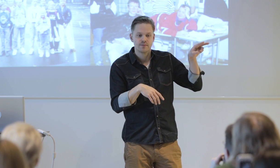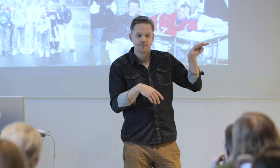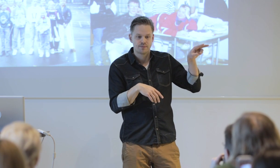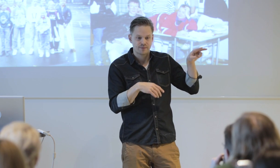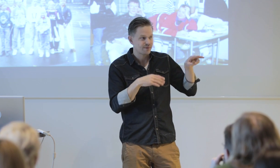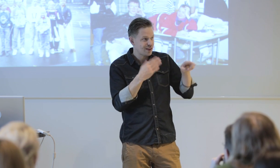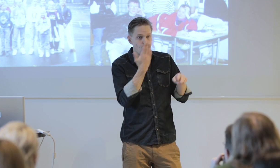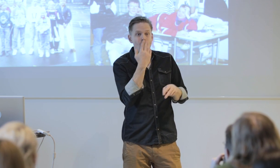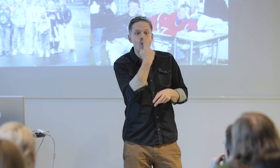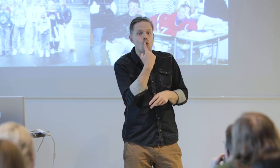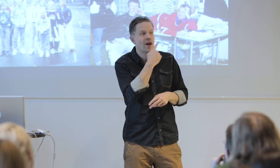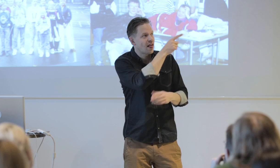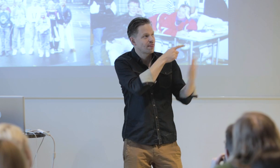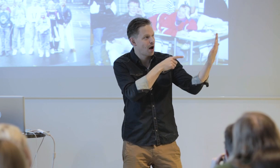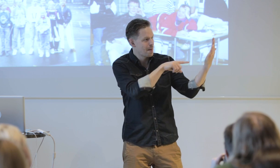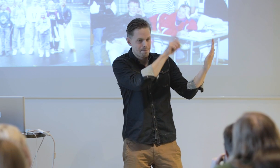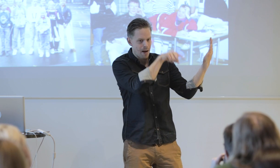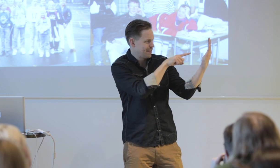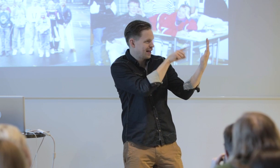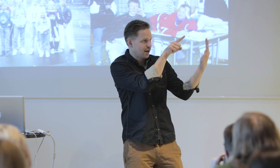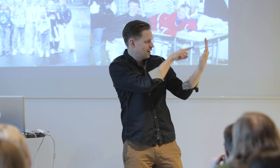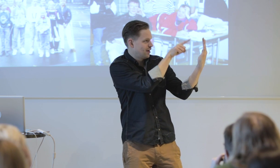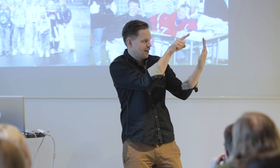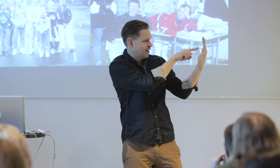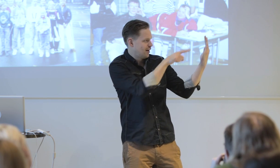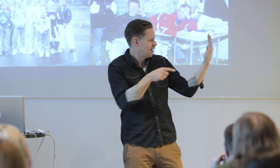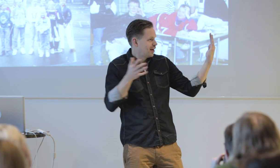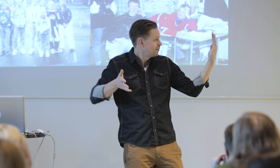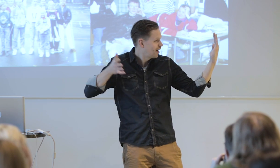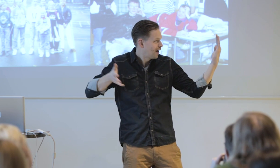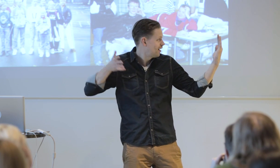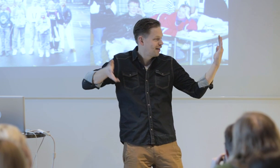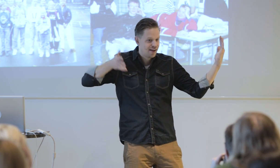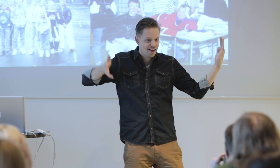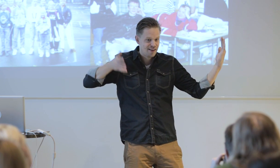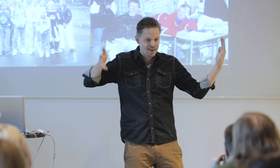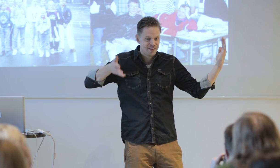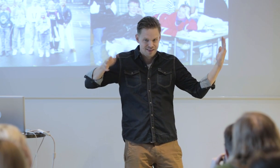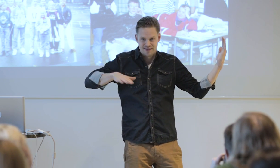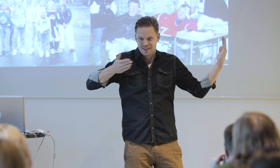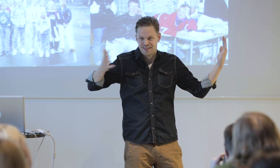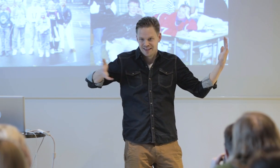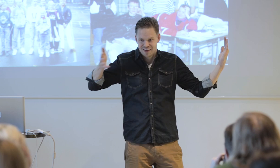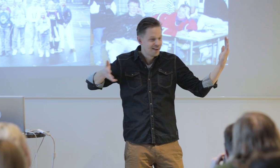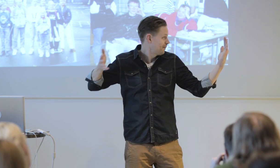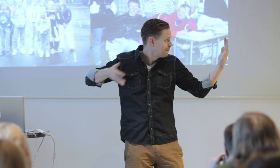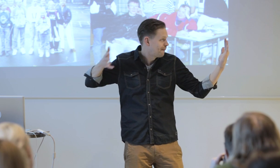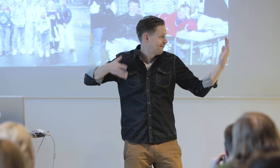the music videos. And I could lip read what they were saying. That I was looking at the paper and at what they were singing and signing at the